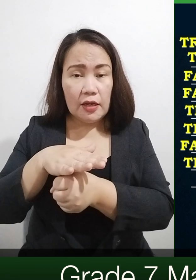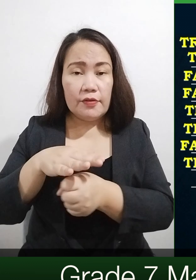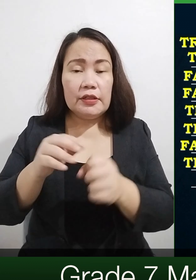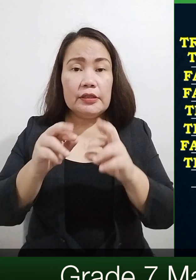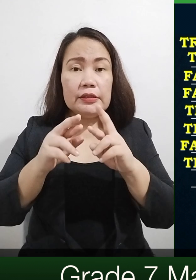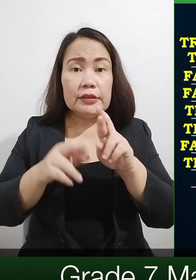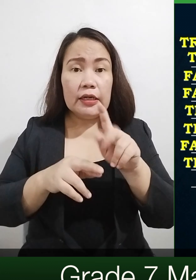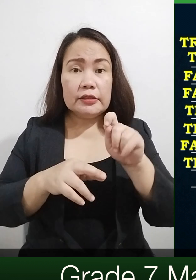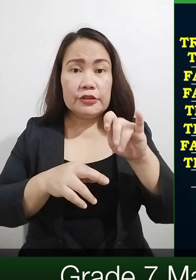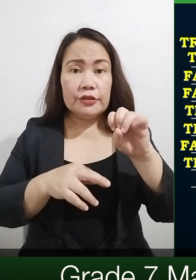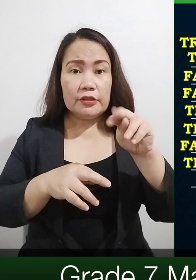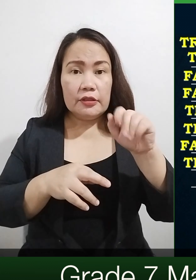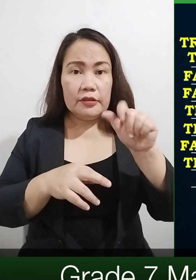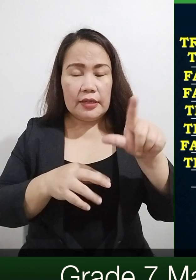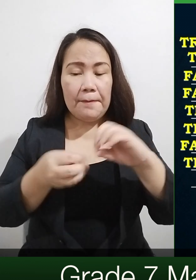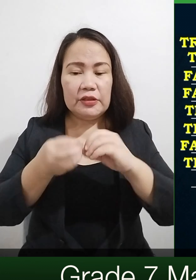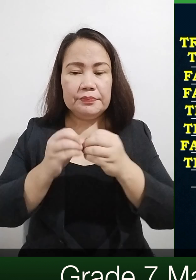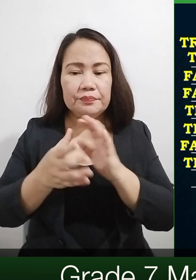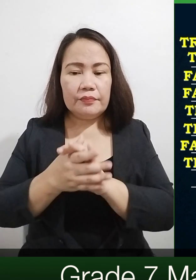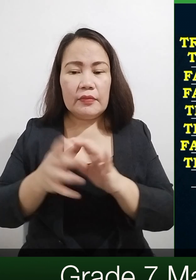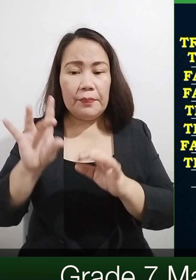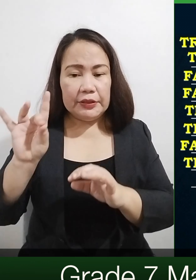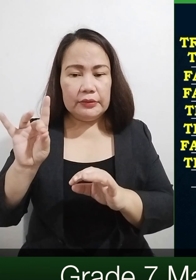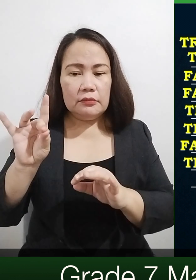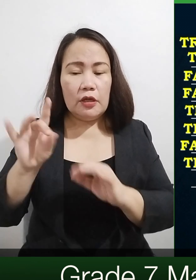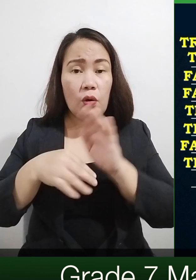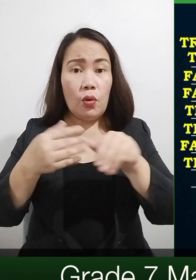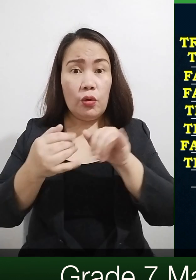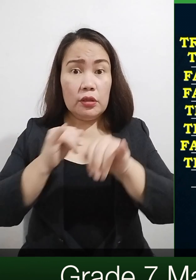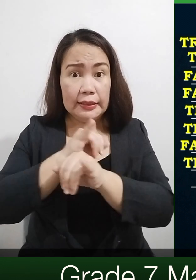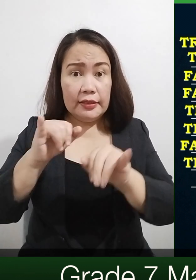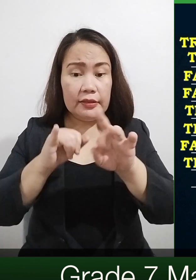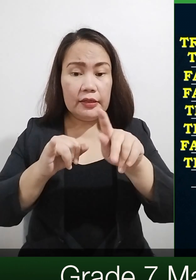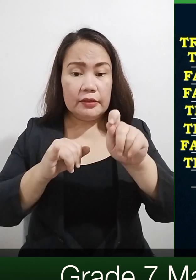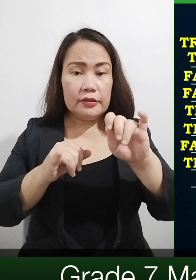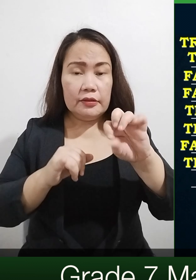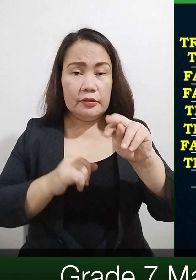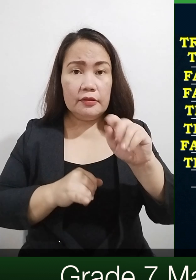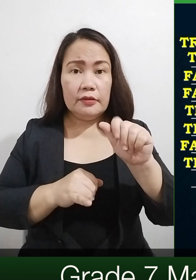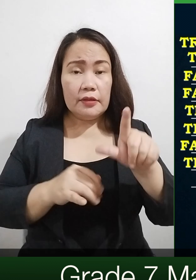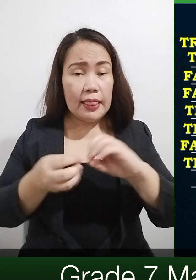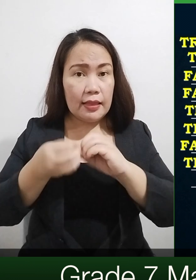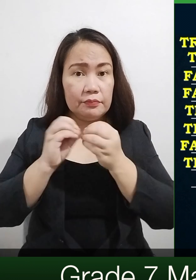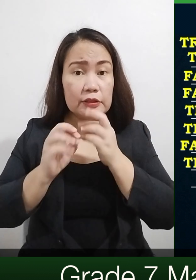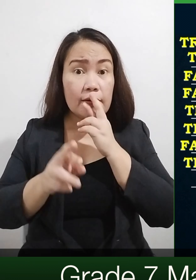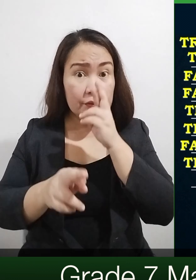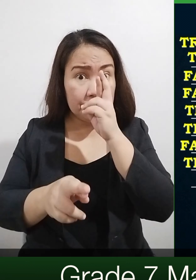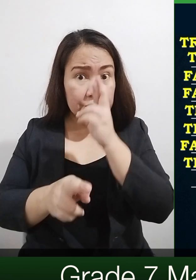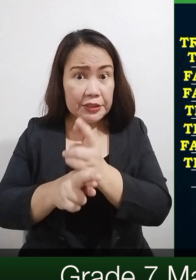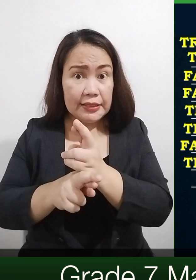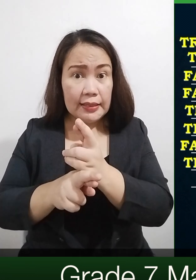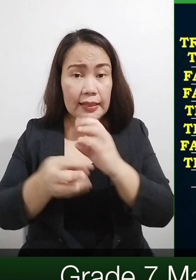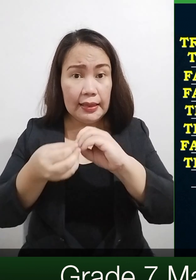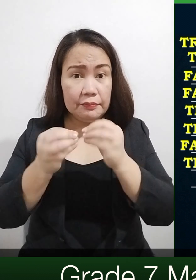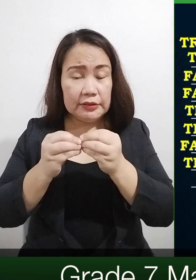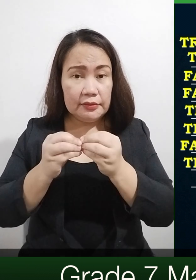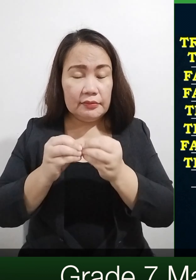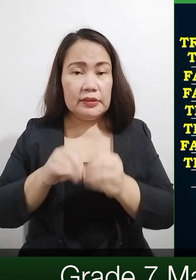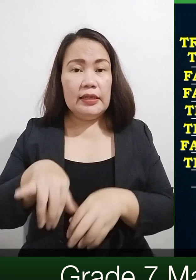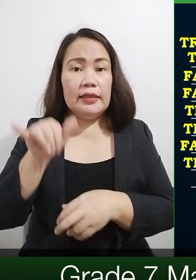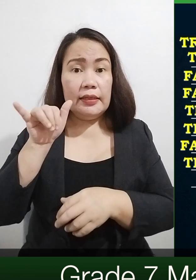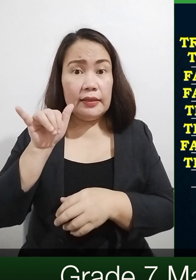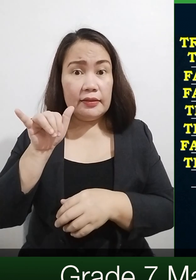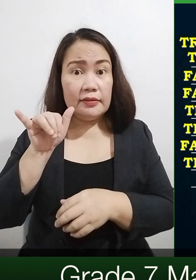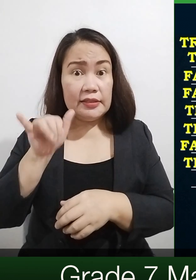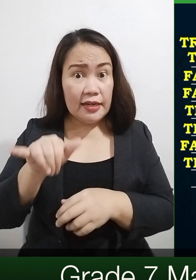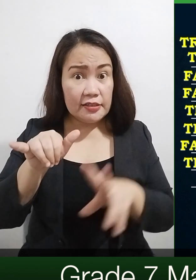Number 8, all irrational numbers are real numbers. Makikita ba natin si irrational number sa real number?